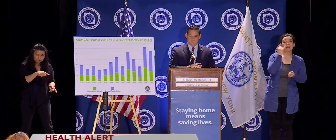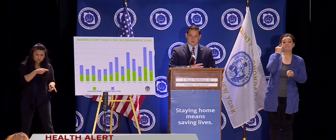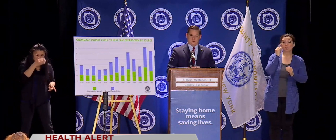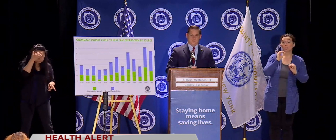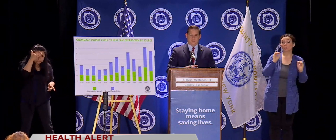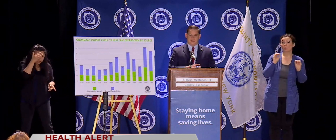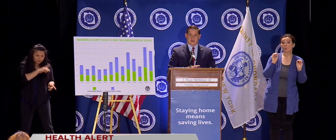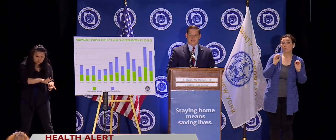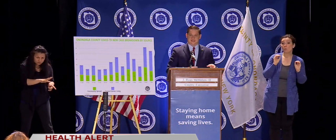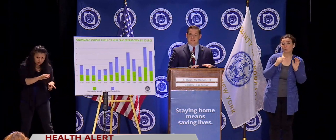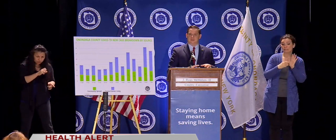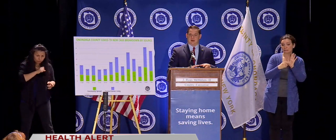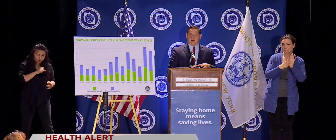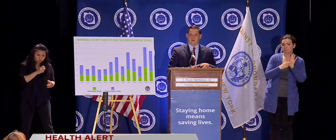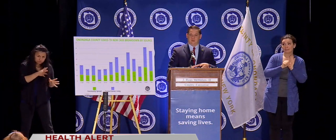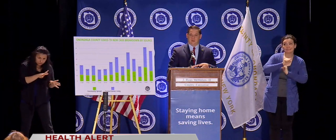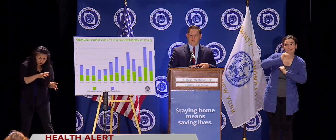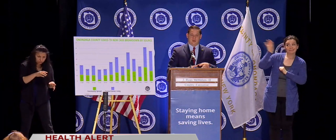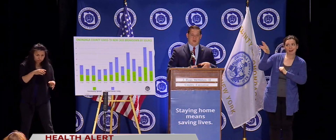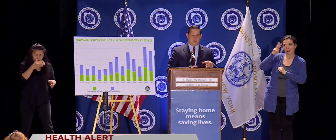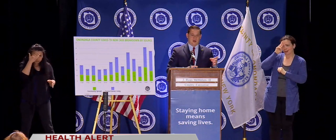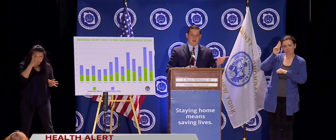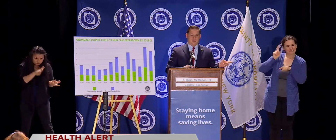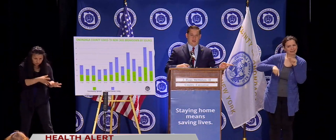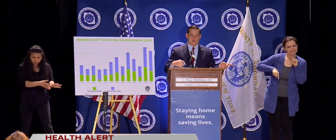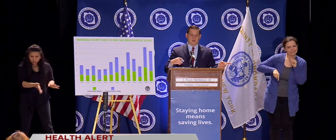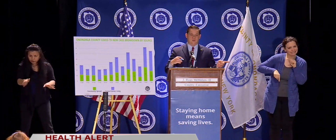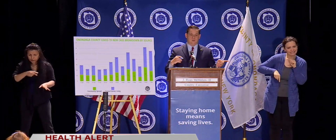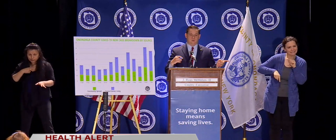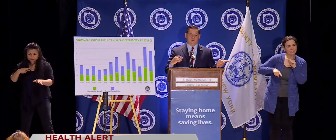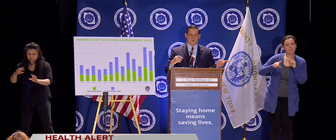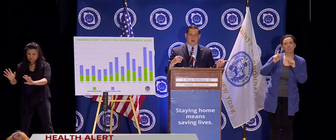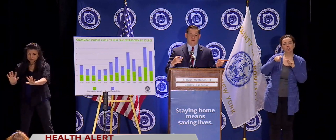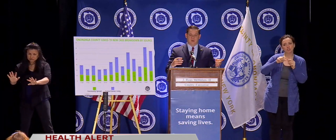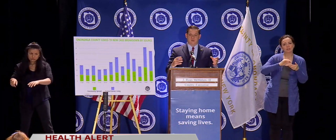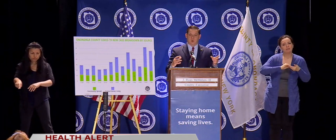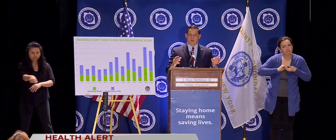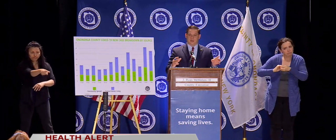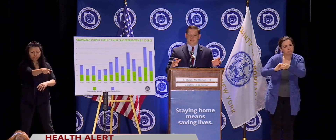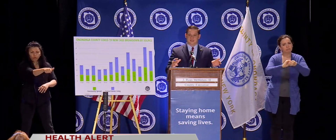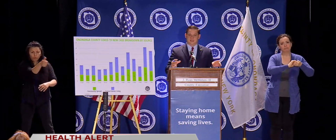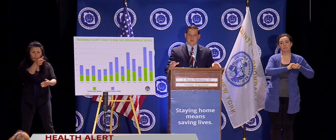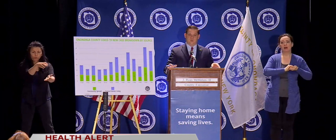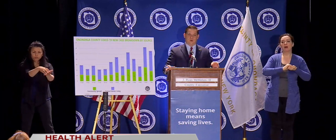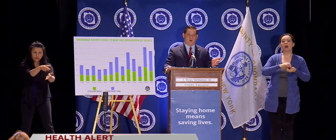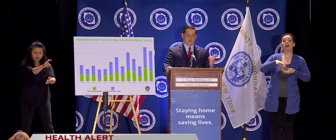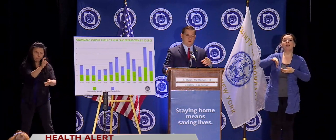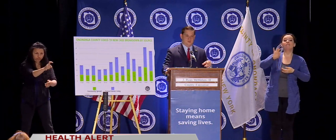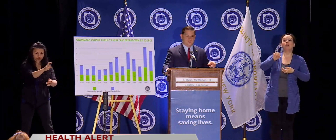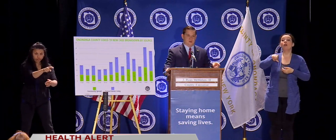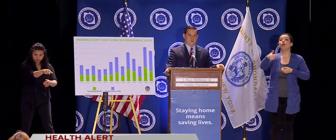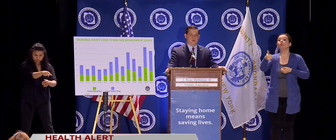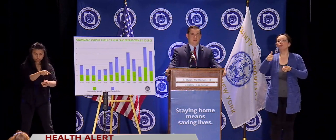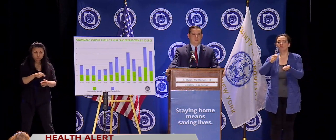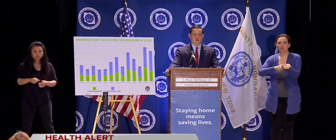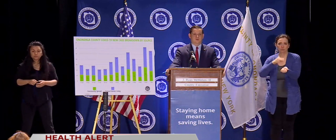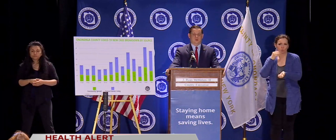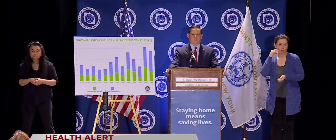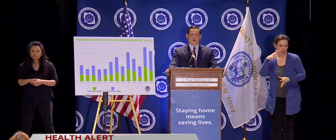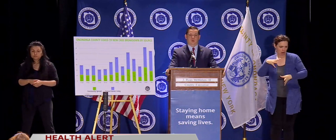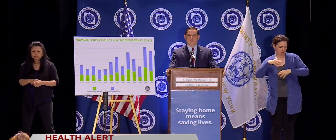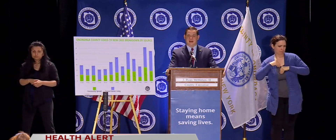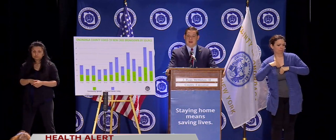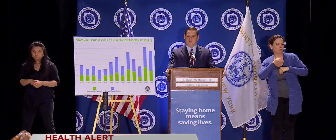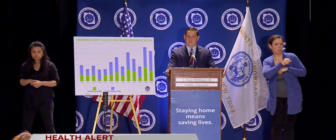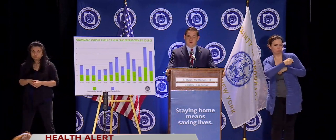work as a team now. And everybody's working as a team with all the facilities. For